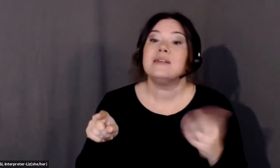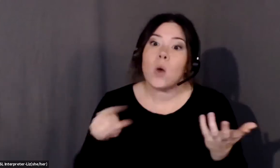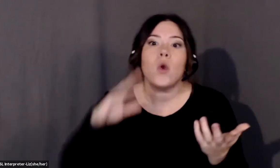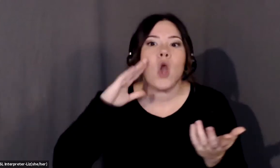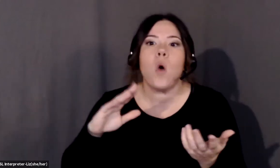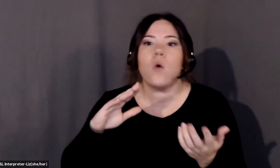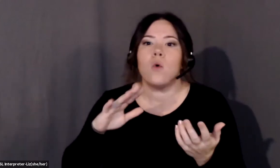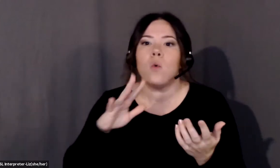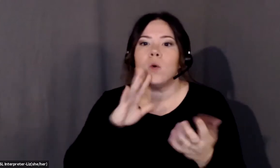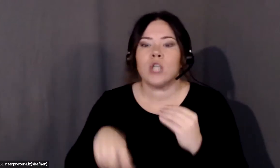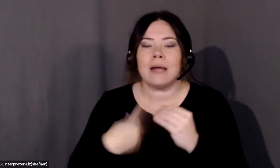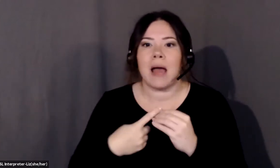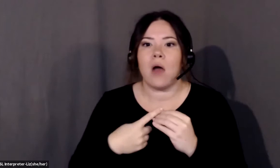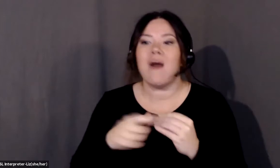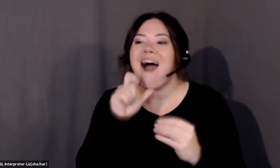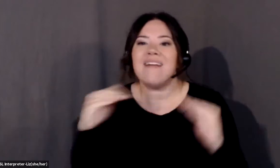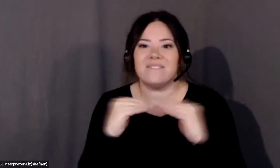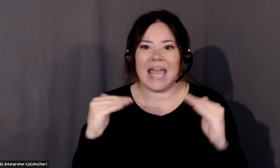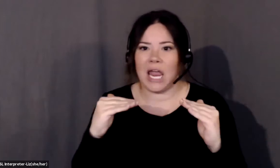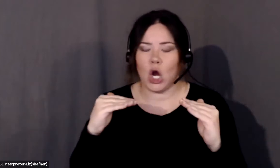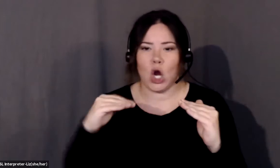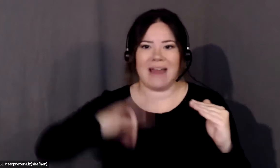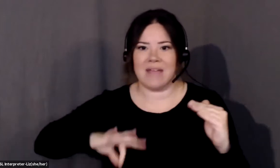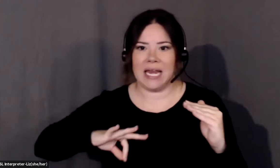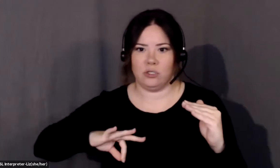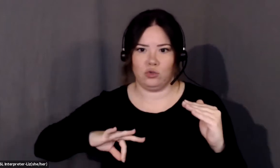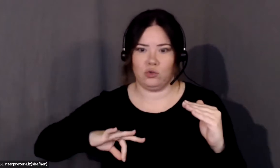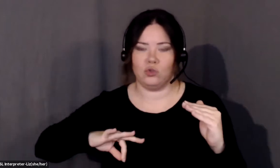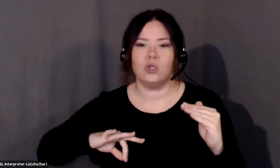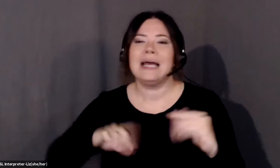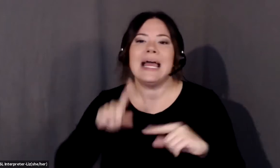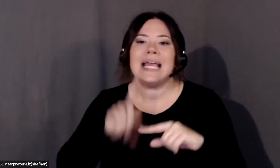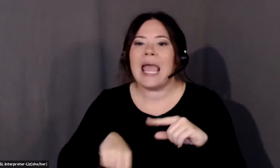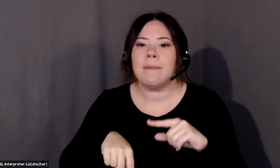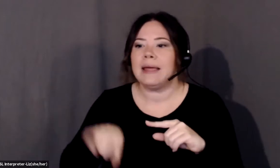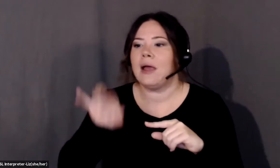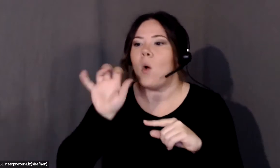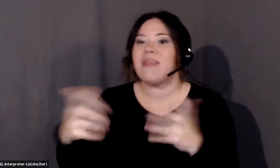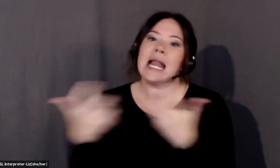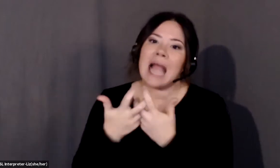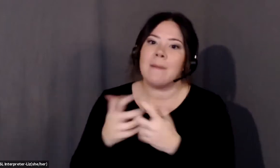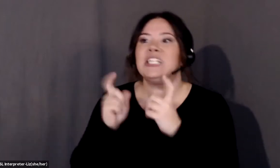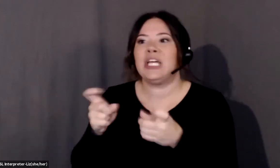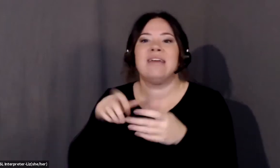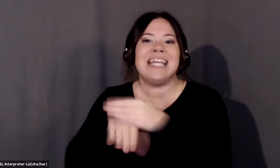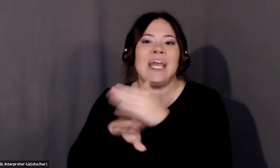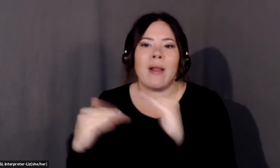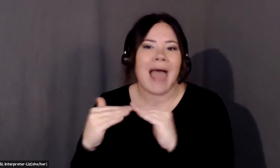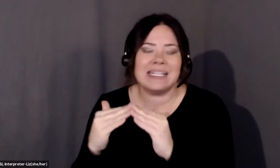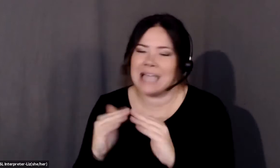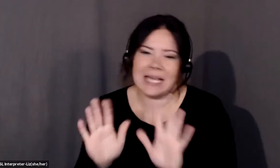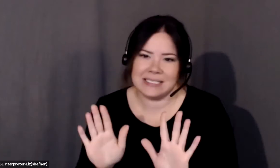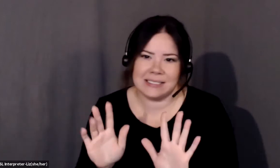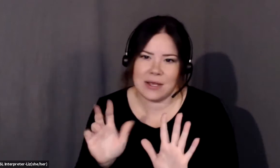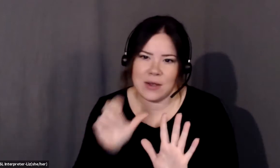unfair advantage over other students. It can't just be that the accommodation gives the student equal access and removes